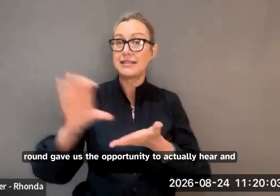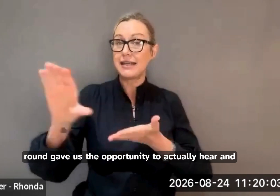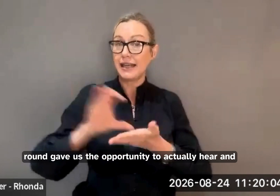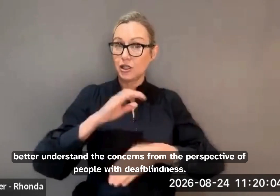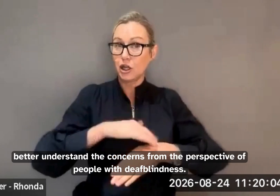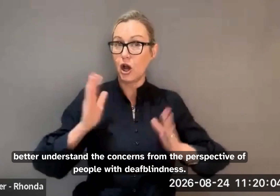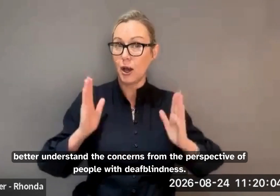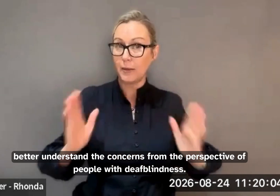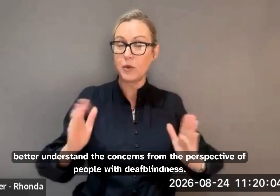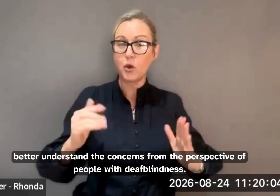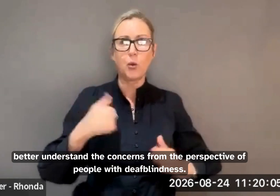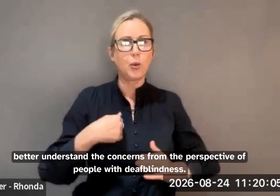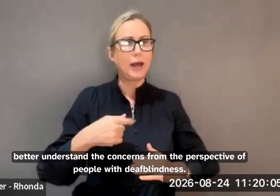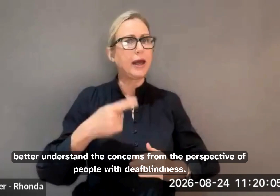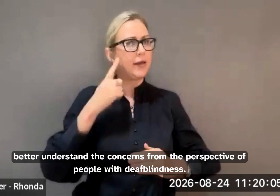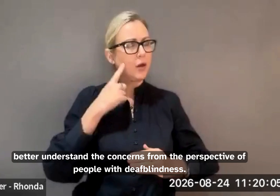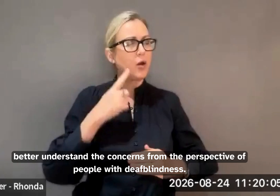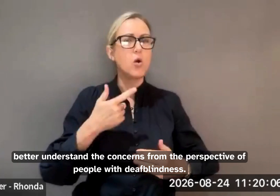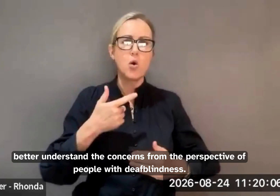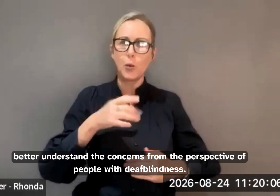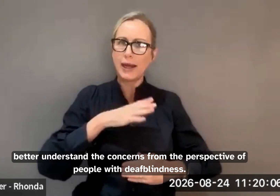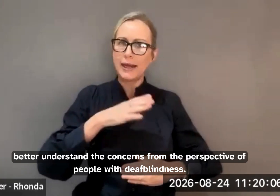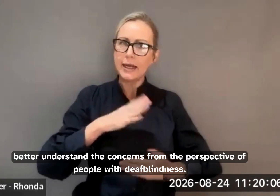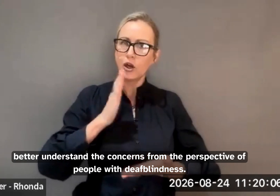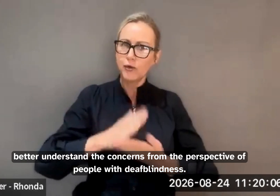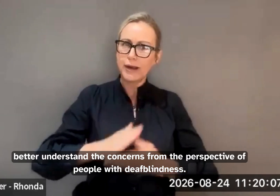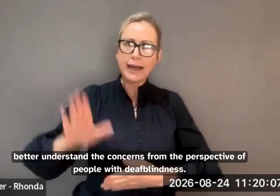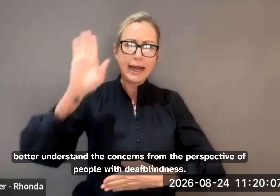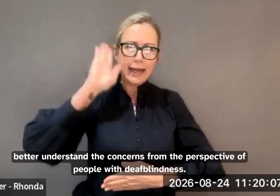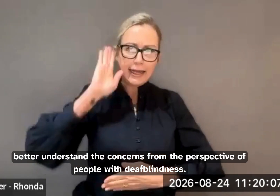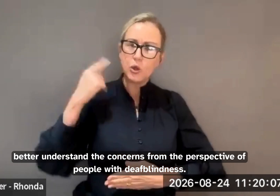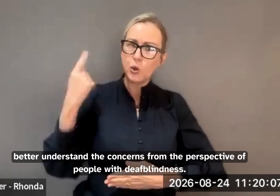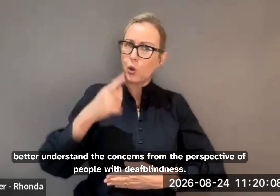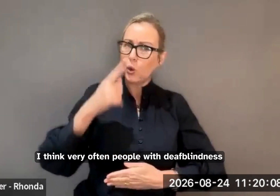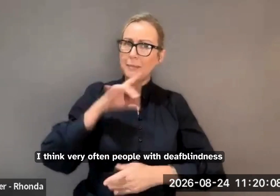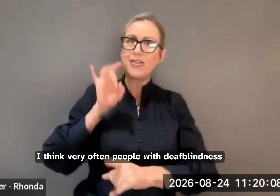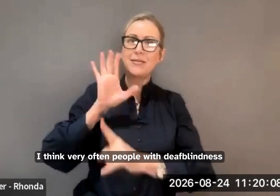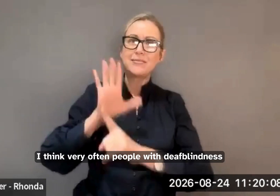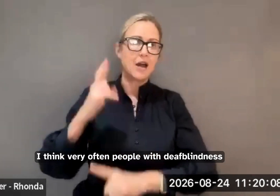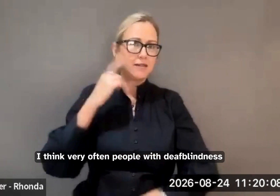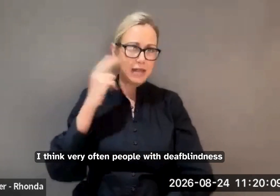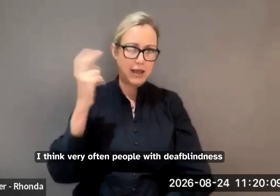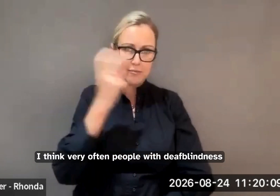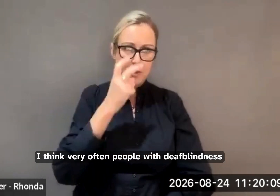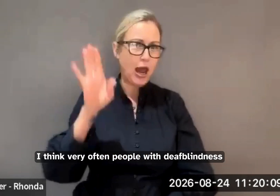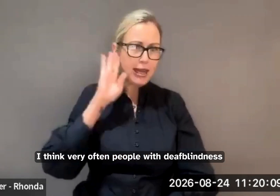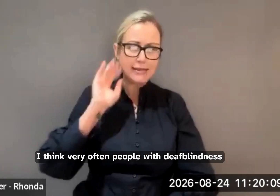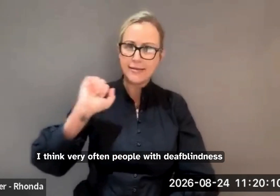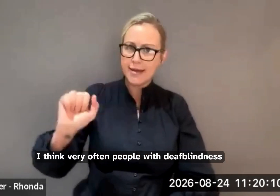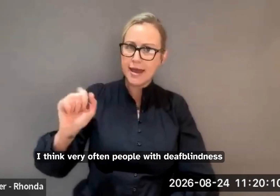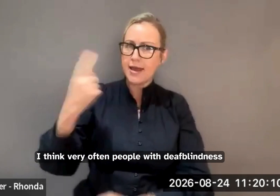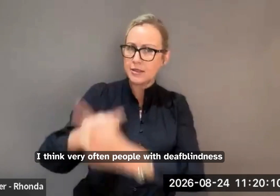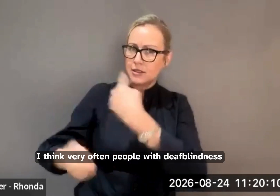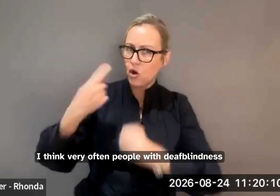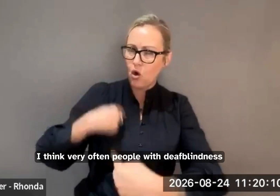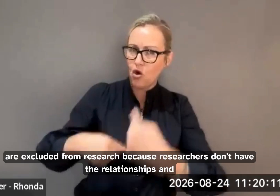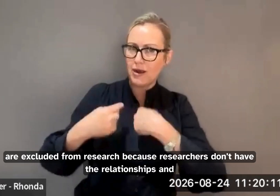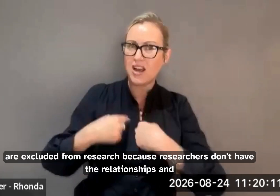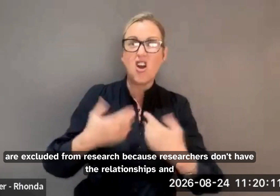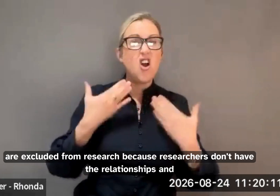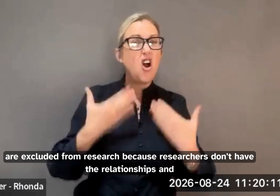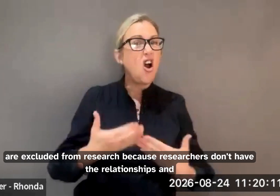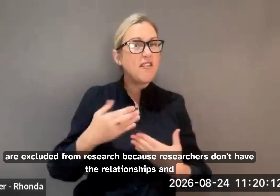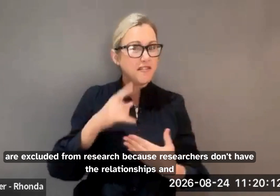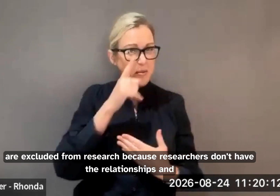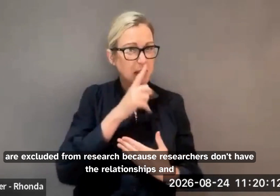hear and better understand the concerns from the perspective of people with deaf blindness. I think very often people with deaf blindness